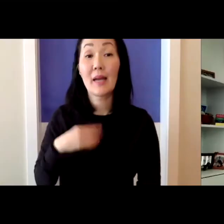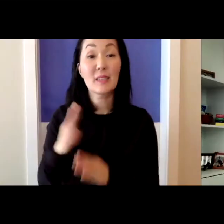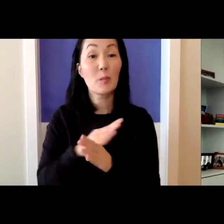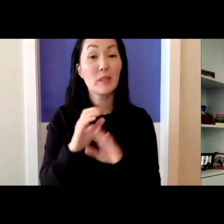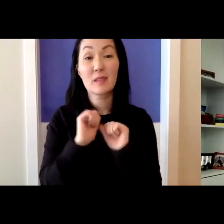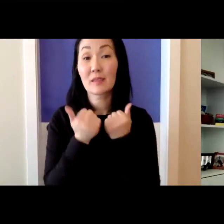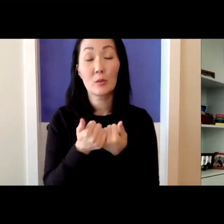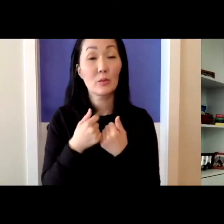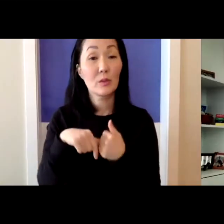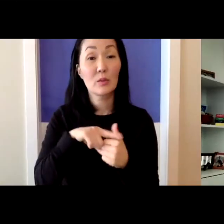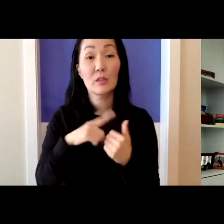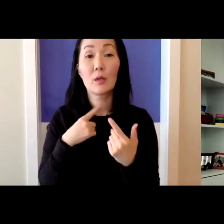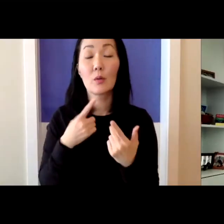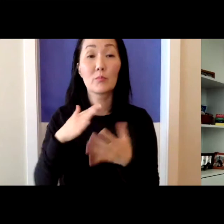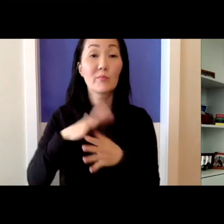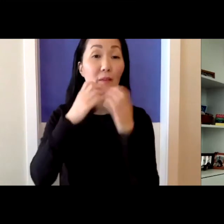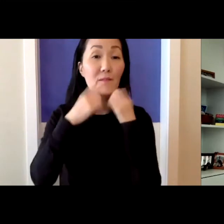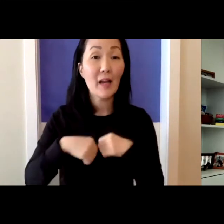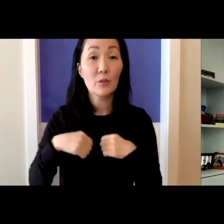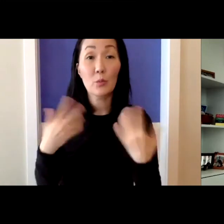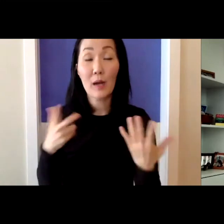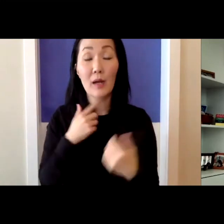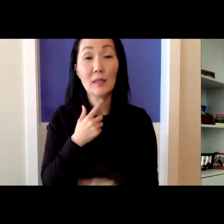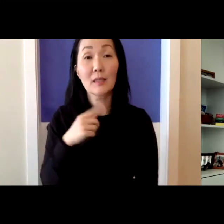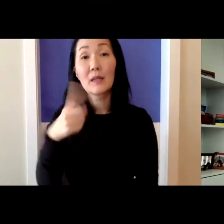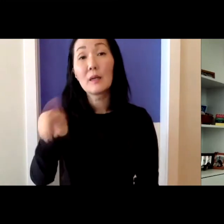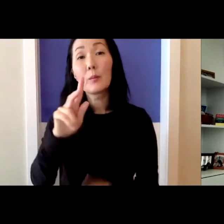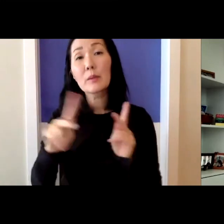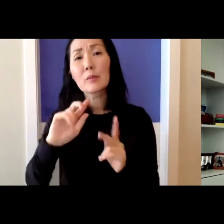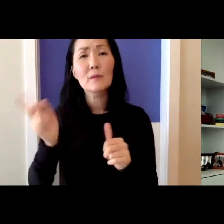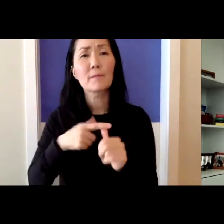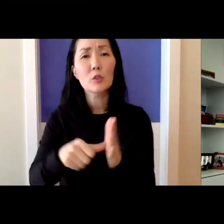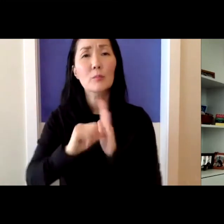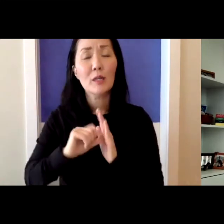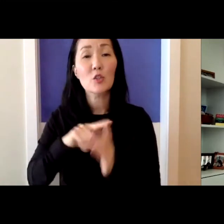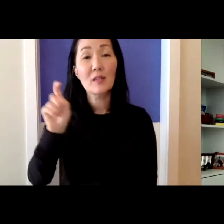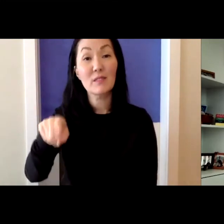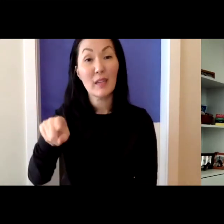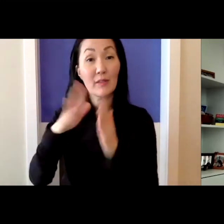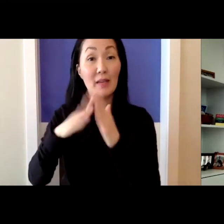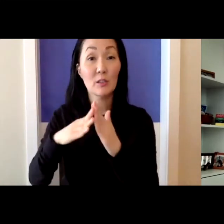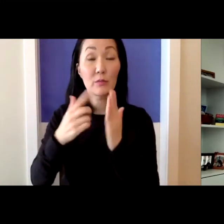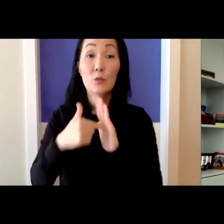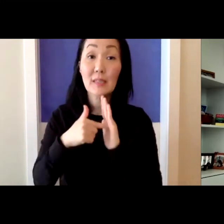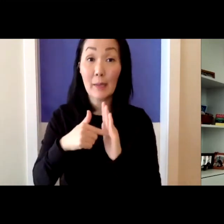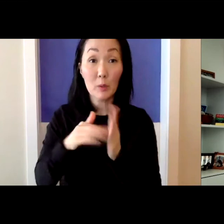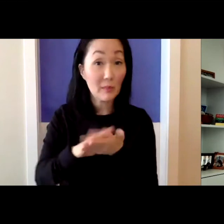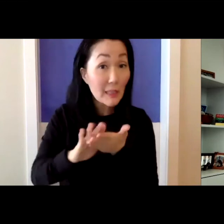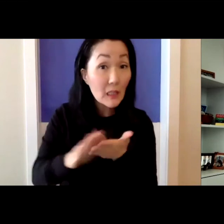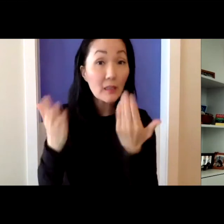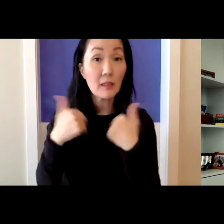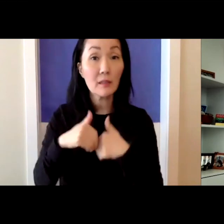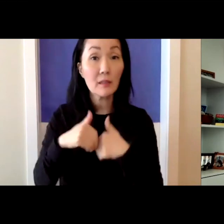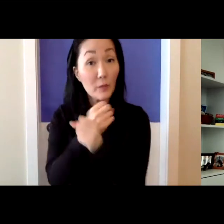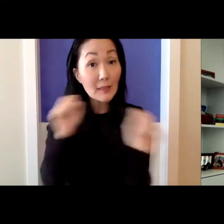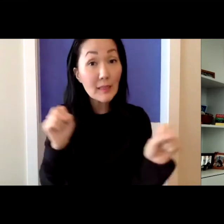about what people's first impressions are of downtown Vancouver. Is it clean? Do you feel safe? Do you feel a